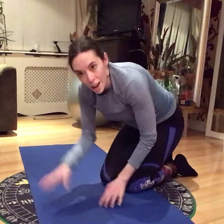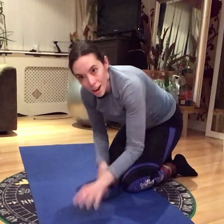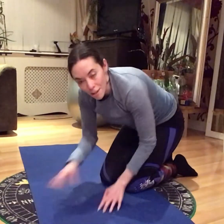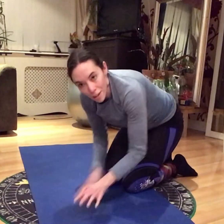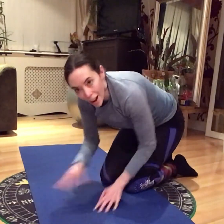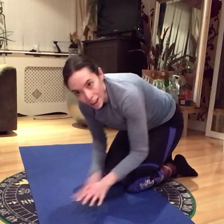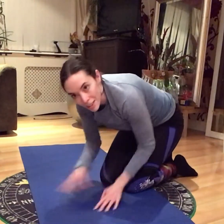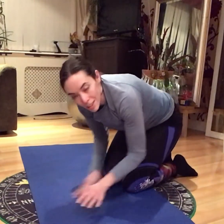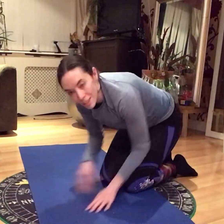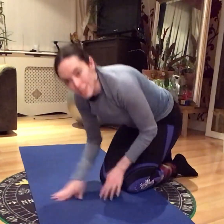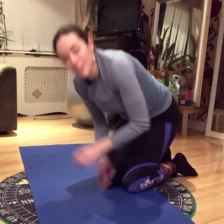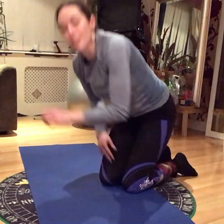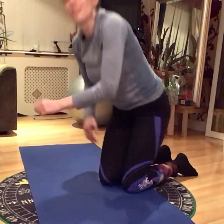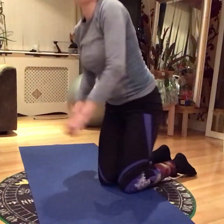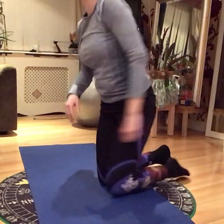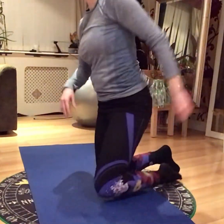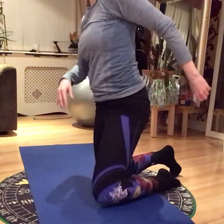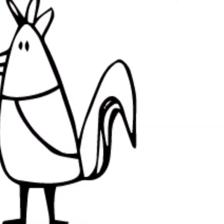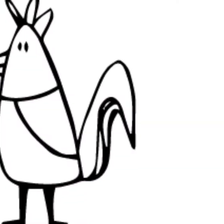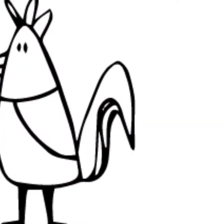very fast.